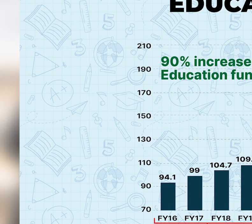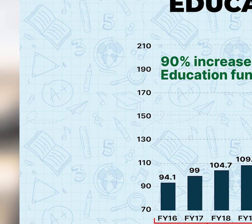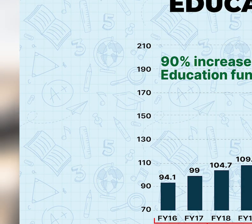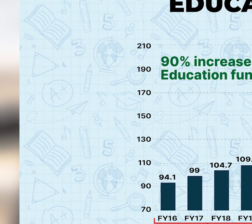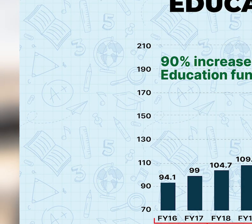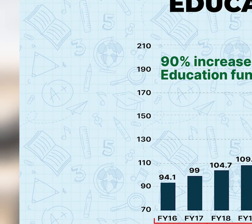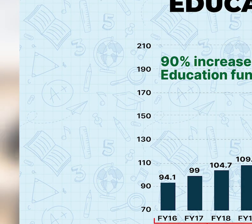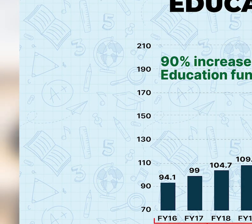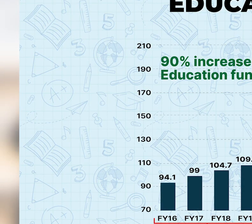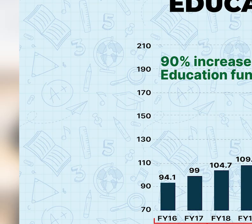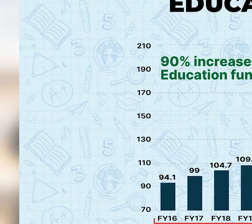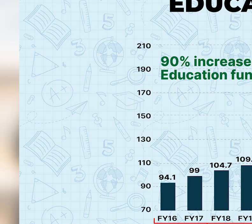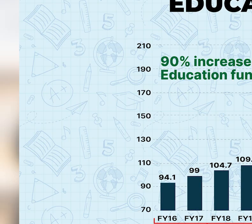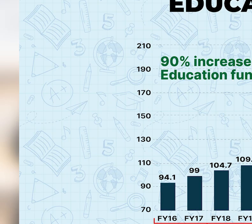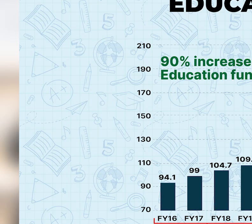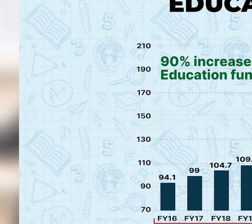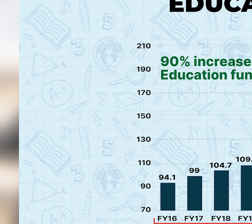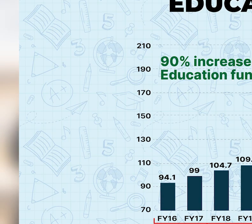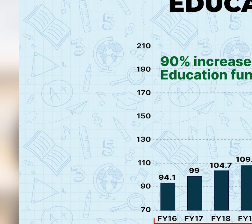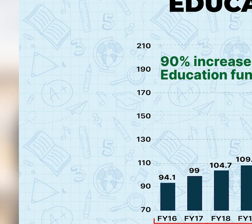county executive.